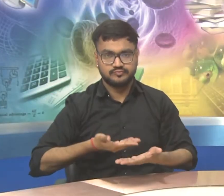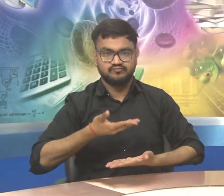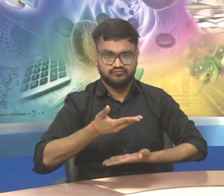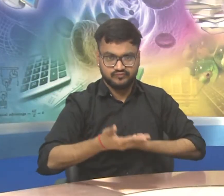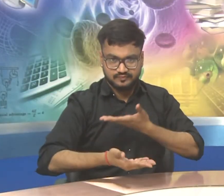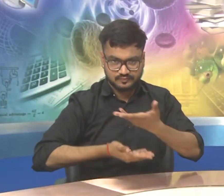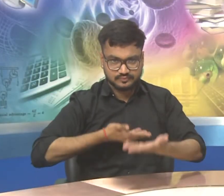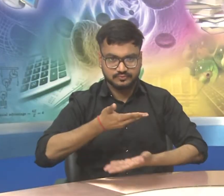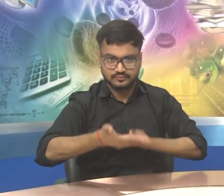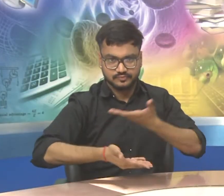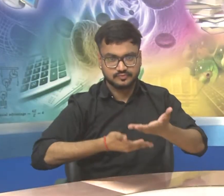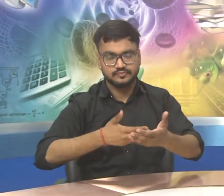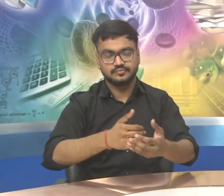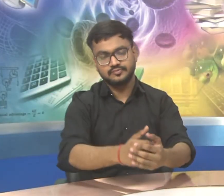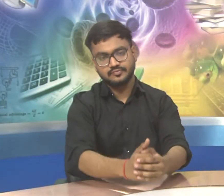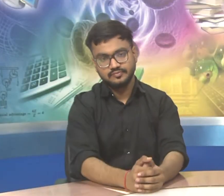Welcome back to our classes.